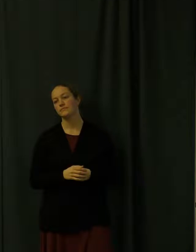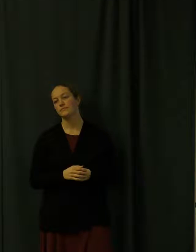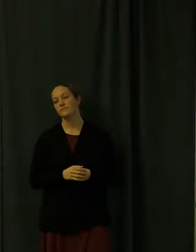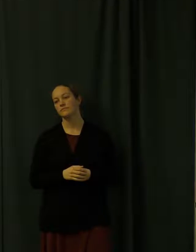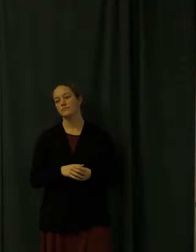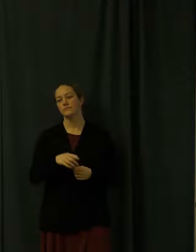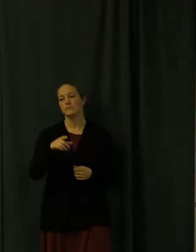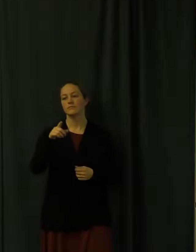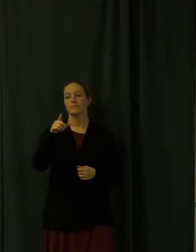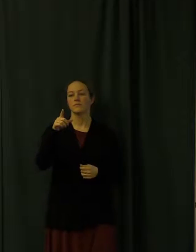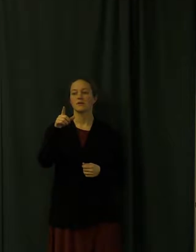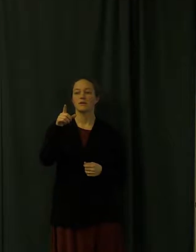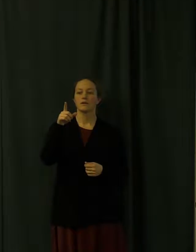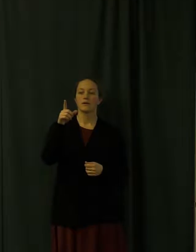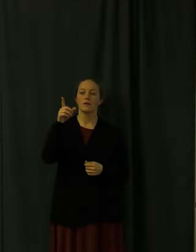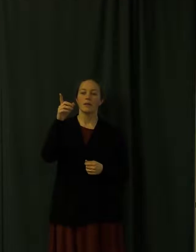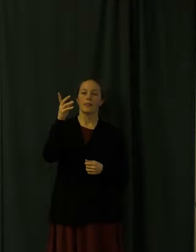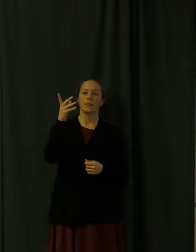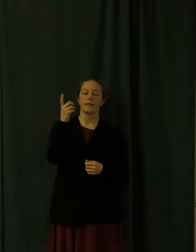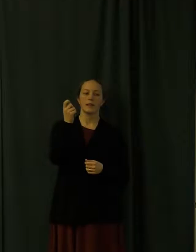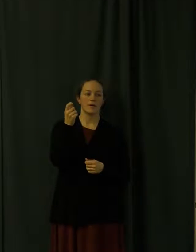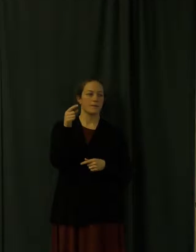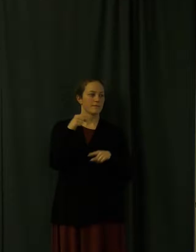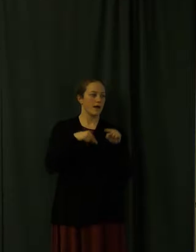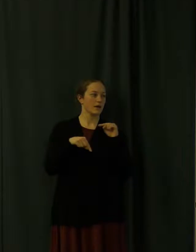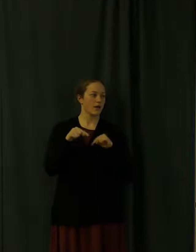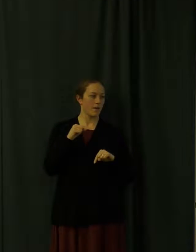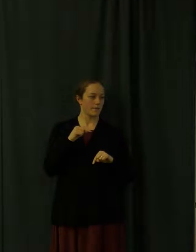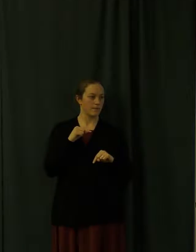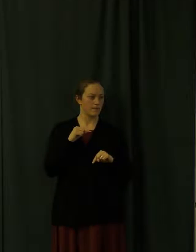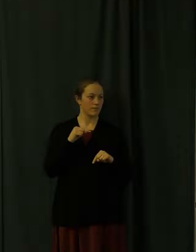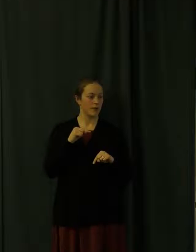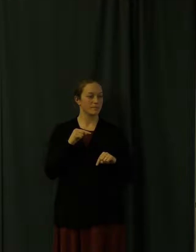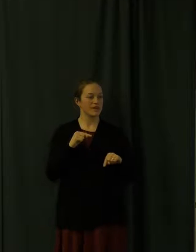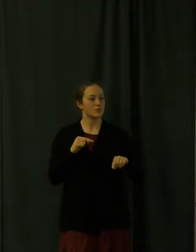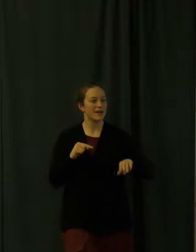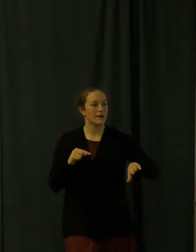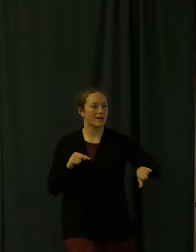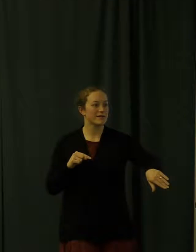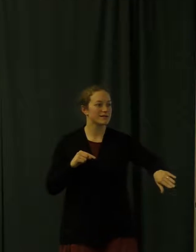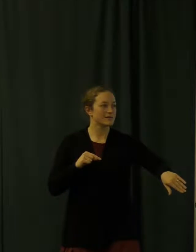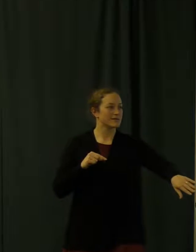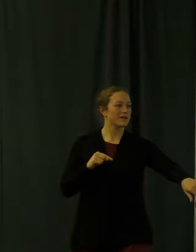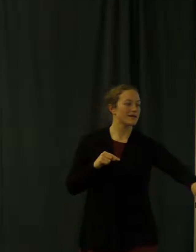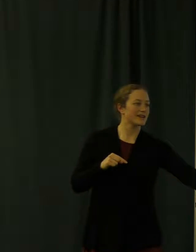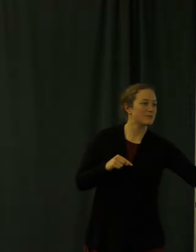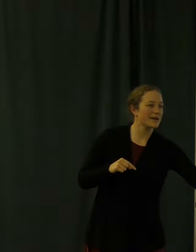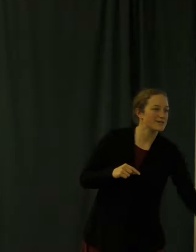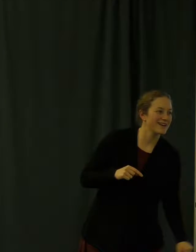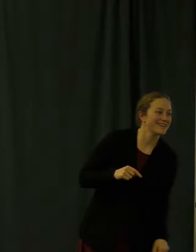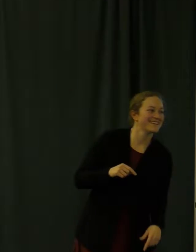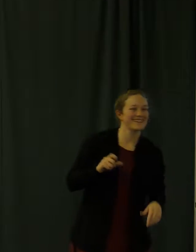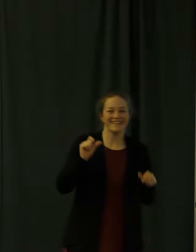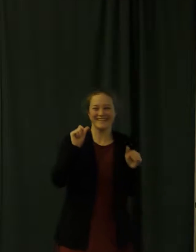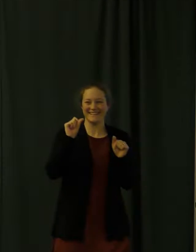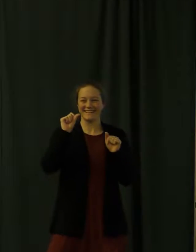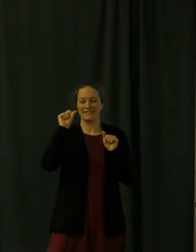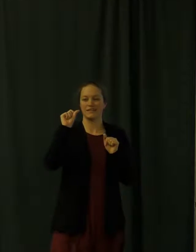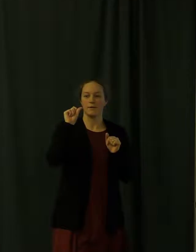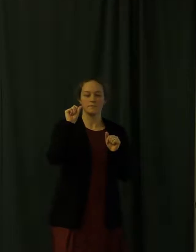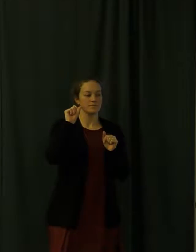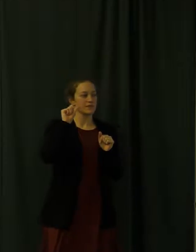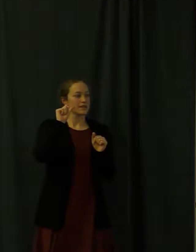Kind of backing up a little bit from where you were. If I make, my question is, every time, do I have to do this